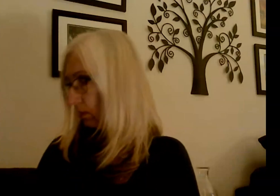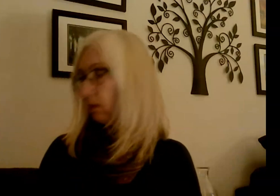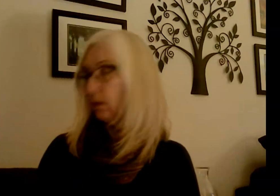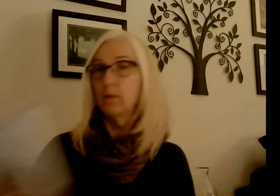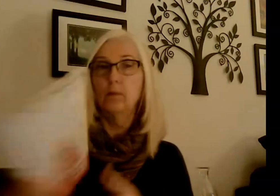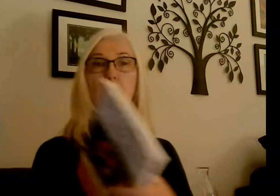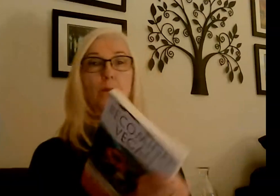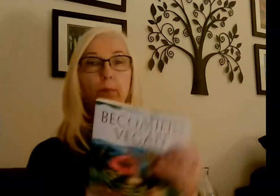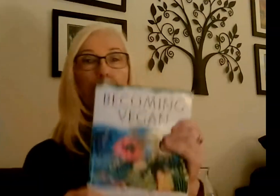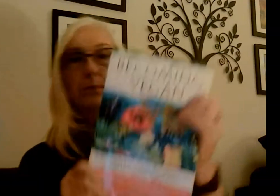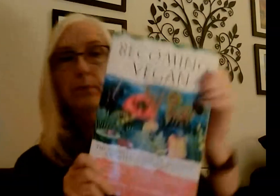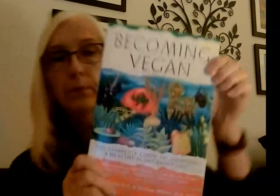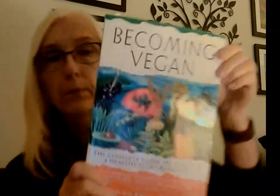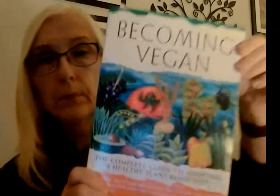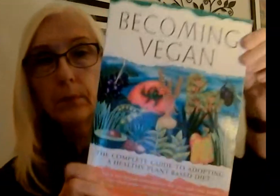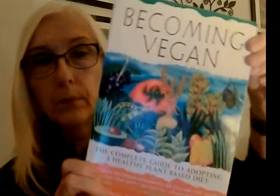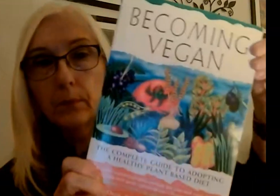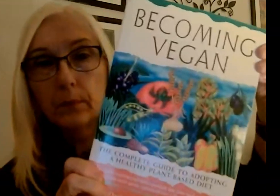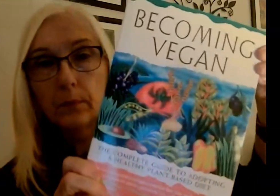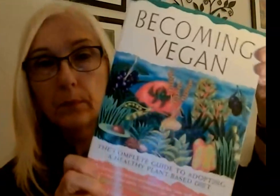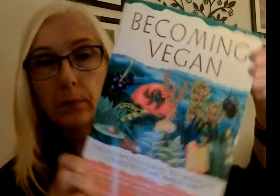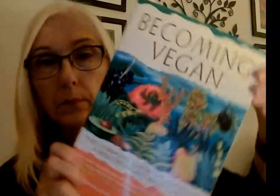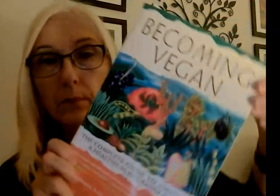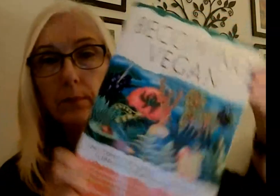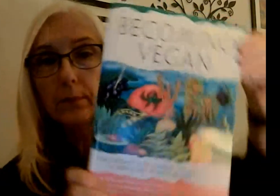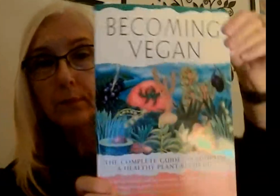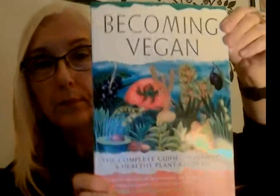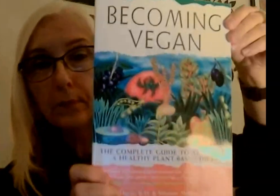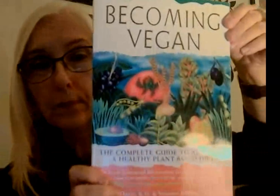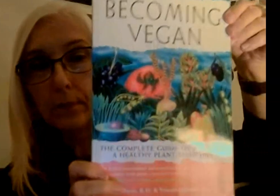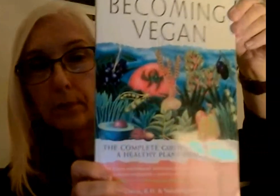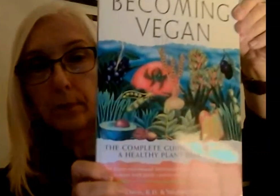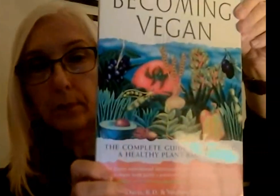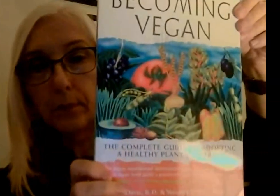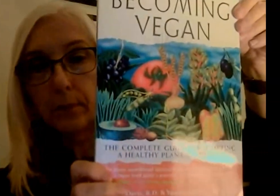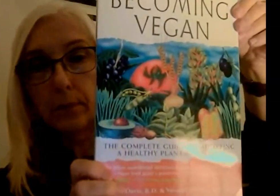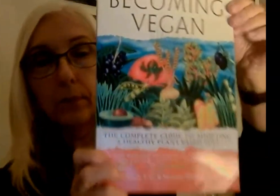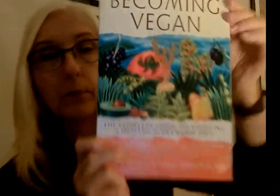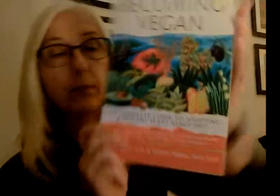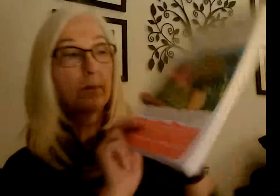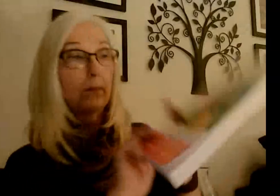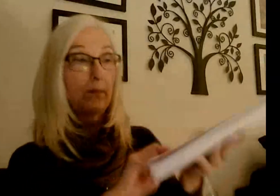So I went out and I bought this book that I have here that I'm showing you. This Becoming Vegan book.